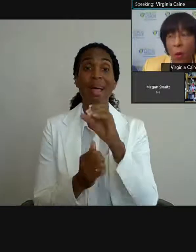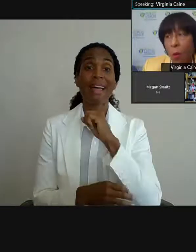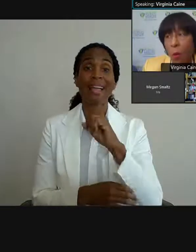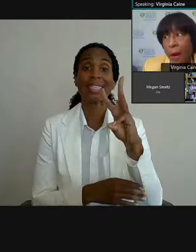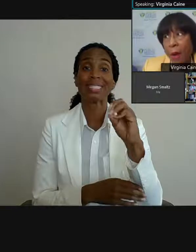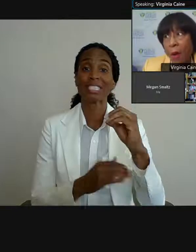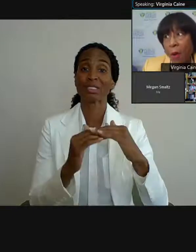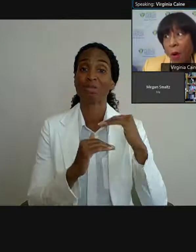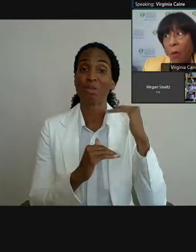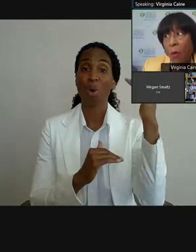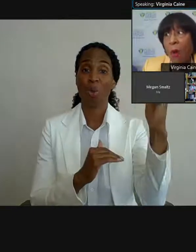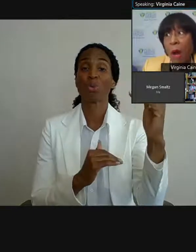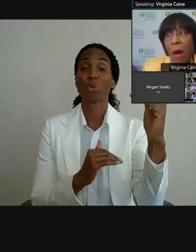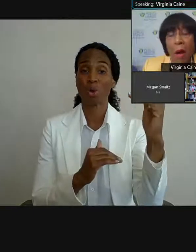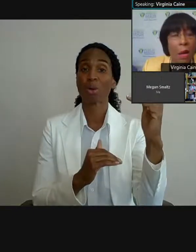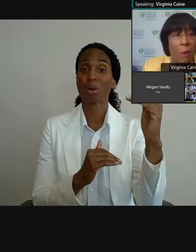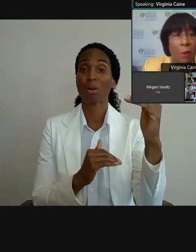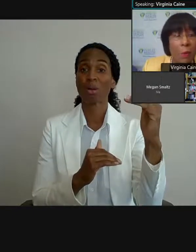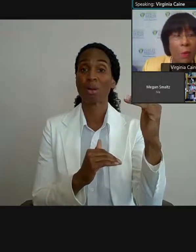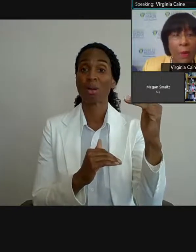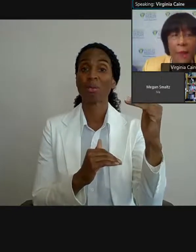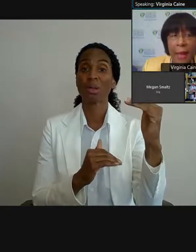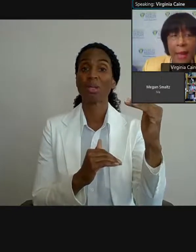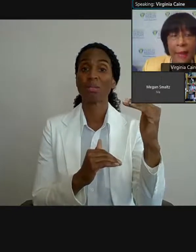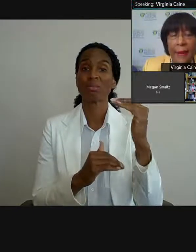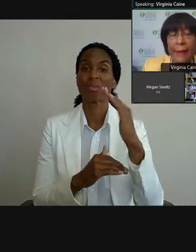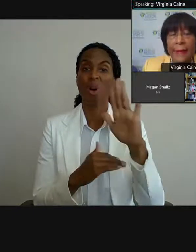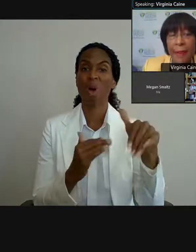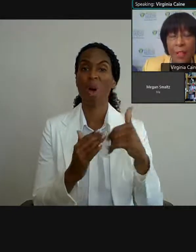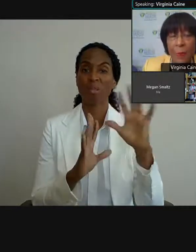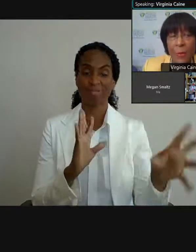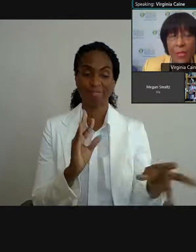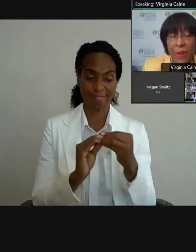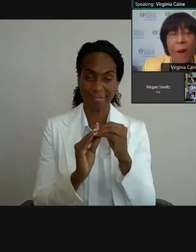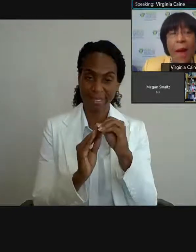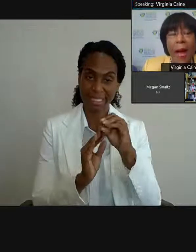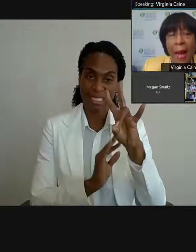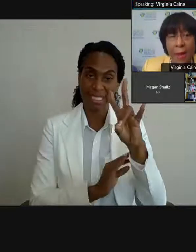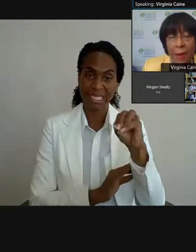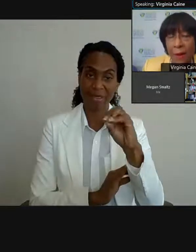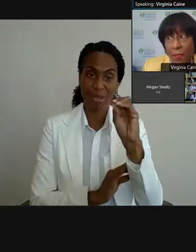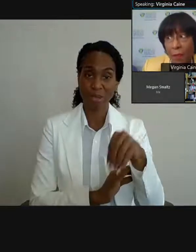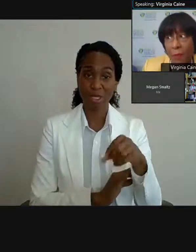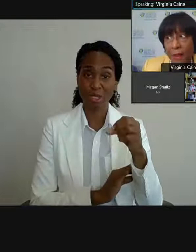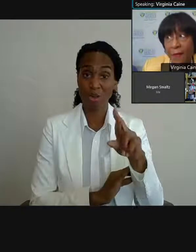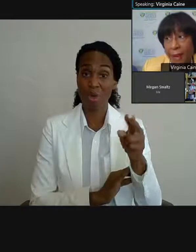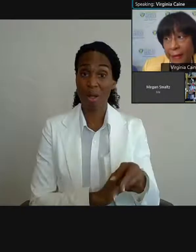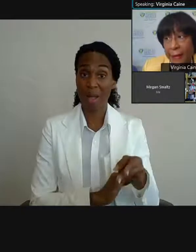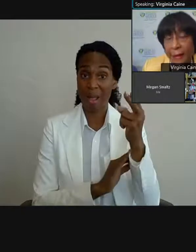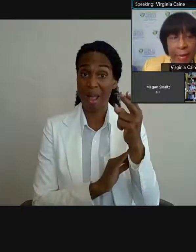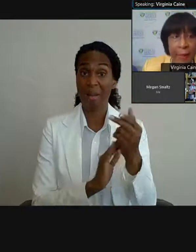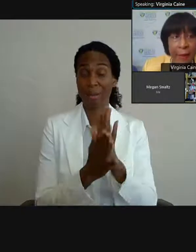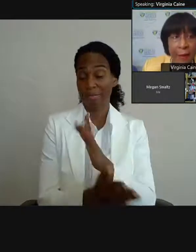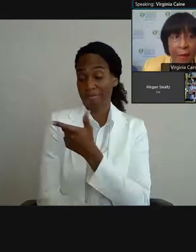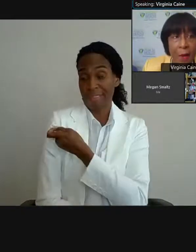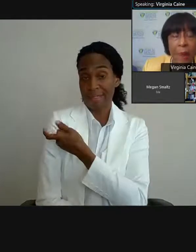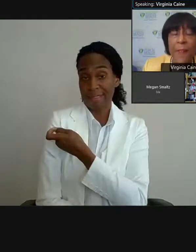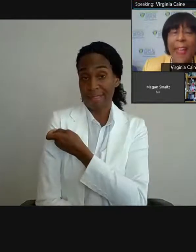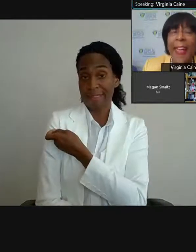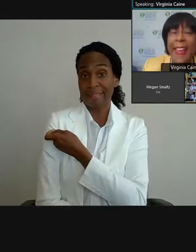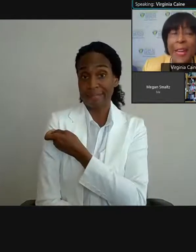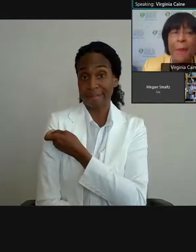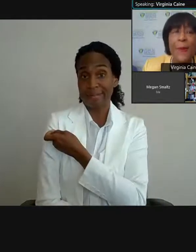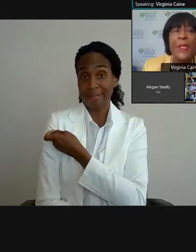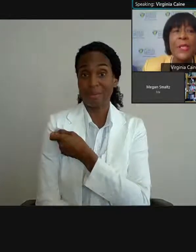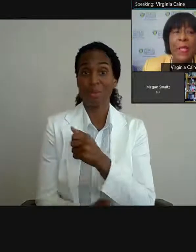older, where overall we've had at least 70% or higher of them being vaccinated,